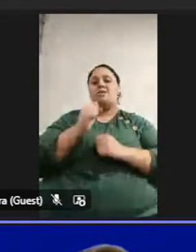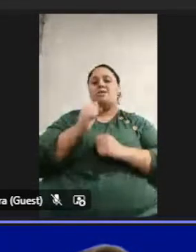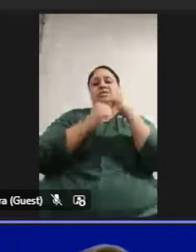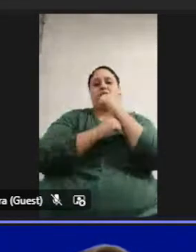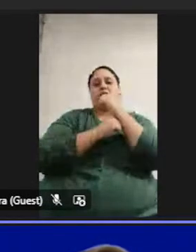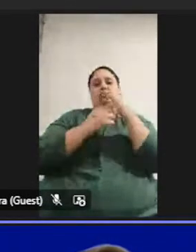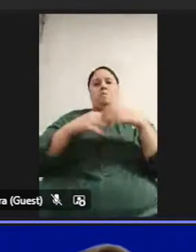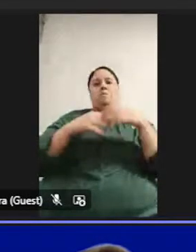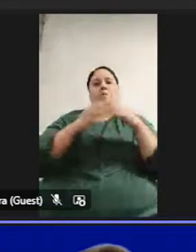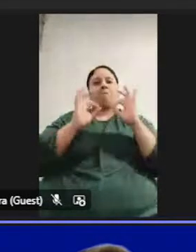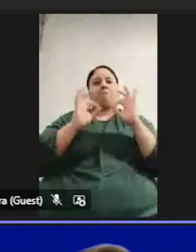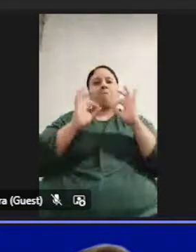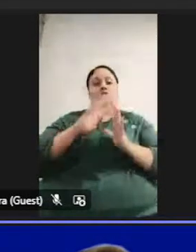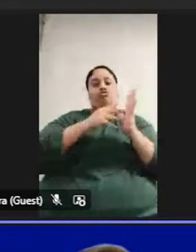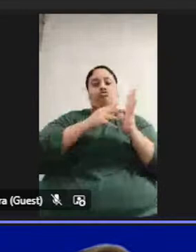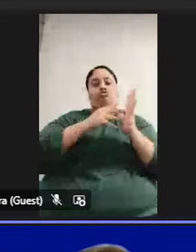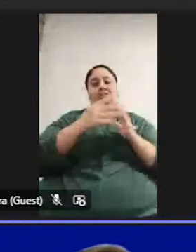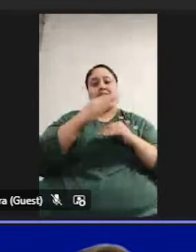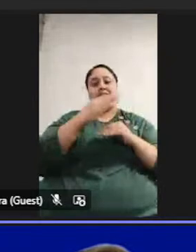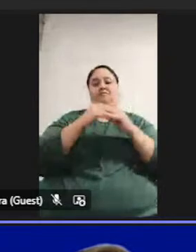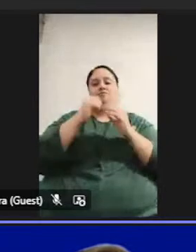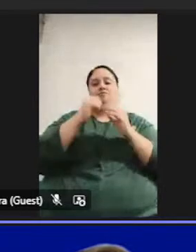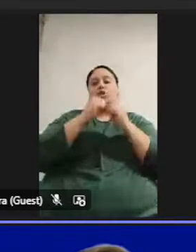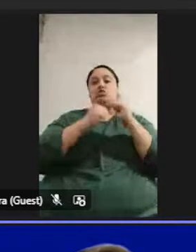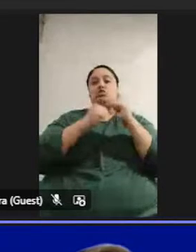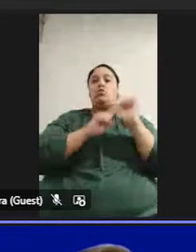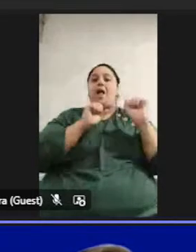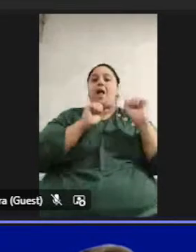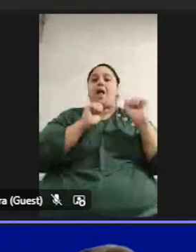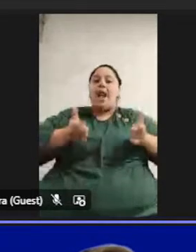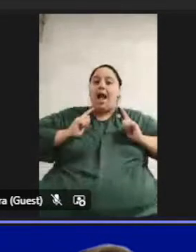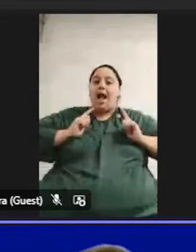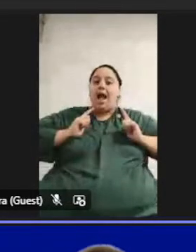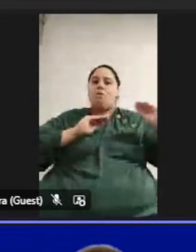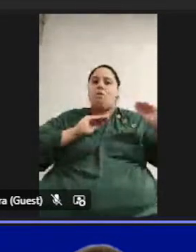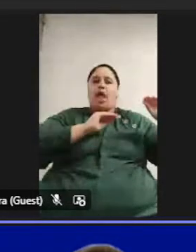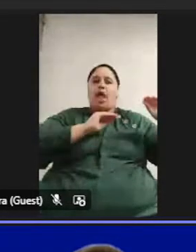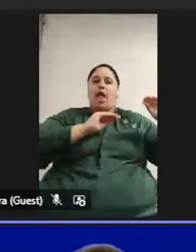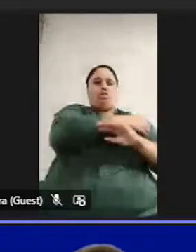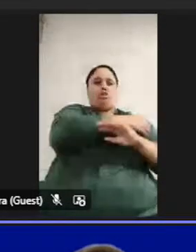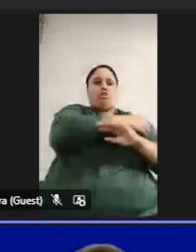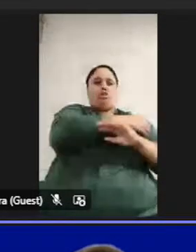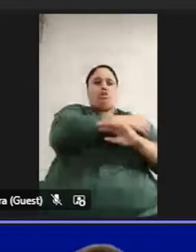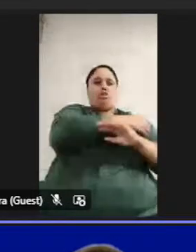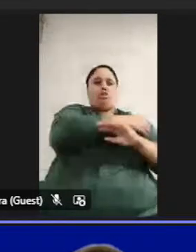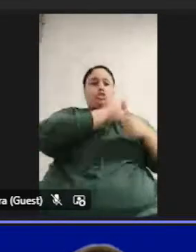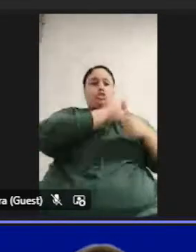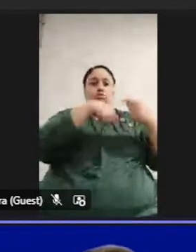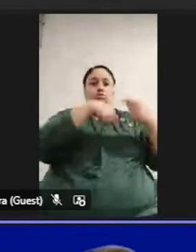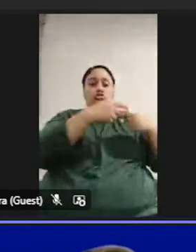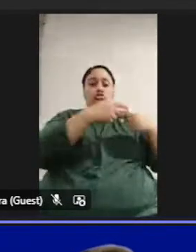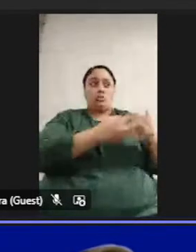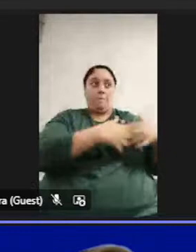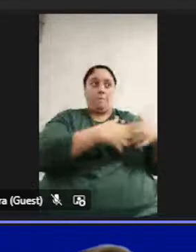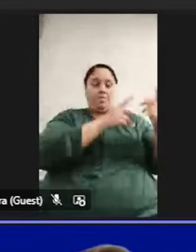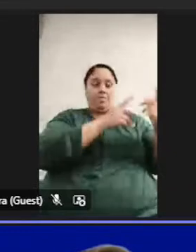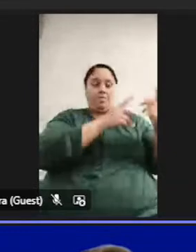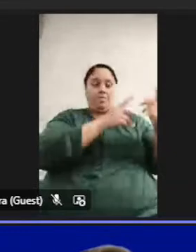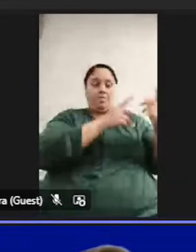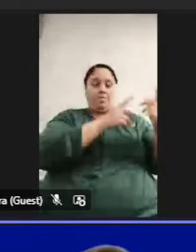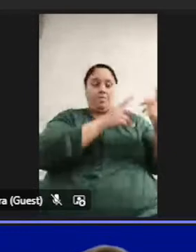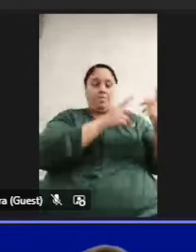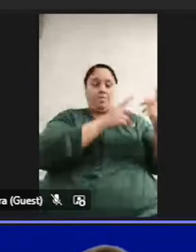infrastructure, that enables the movement of energy that's generated from where it's generated to where it's needed. And all of that needs